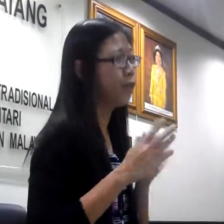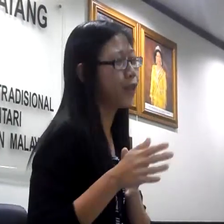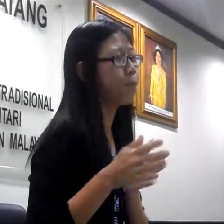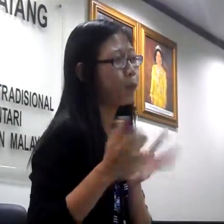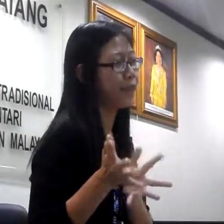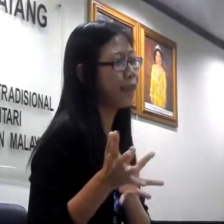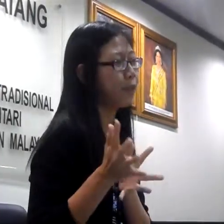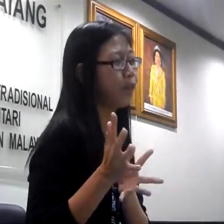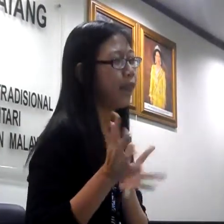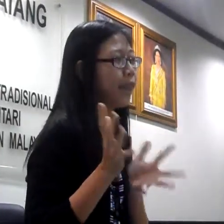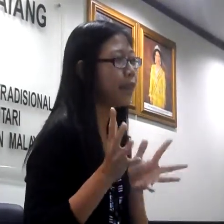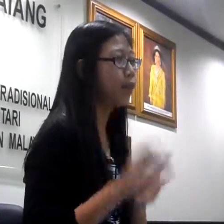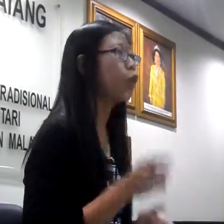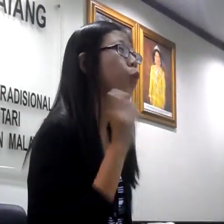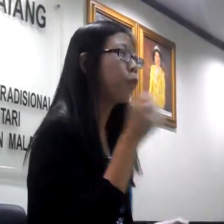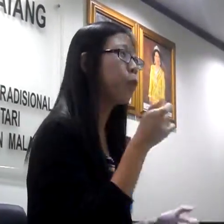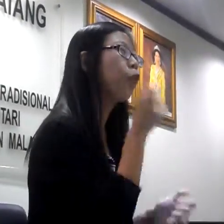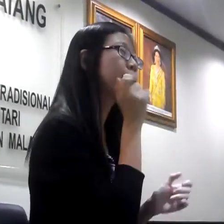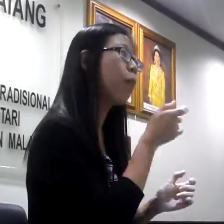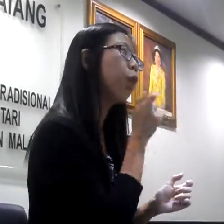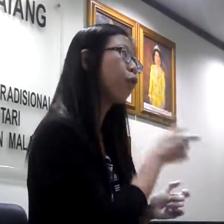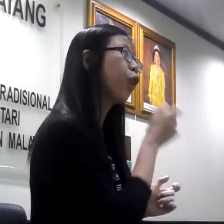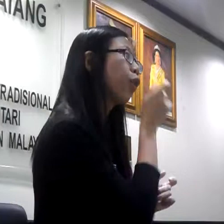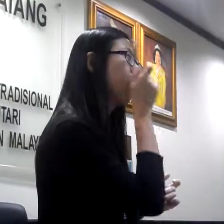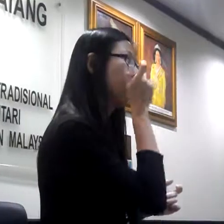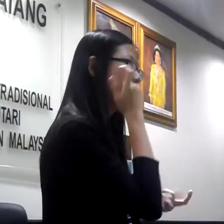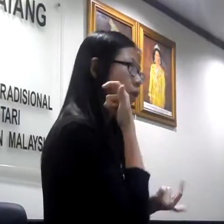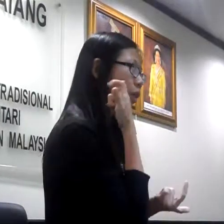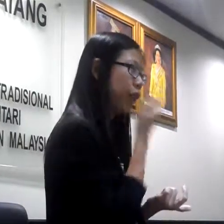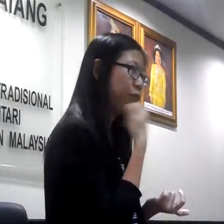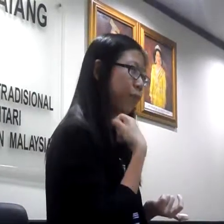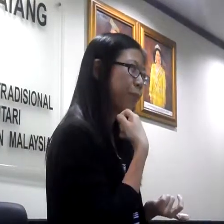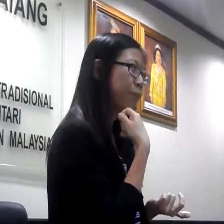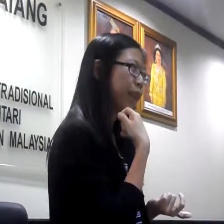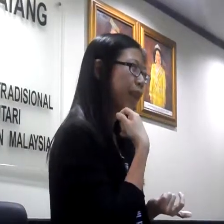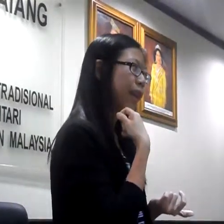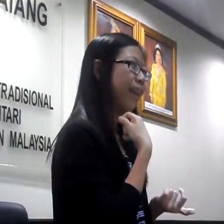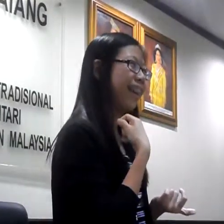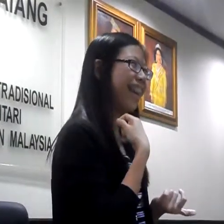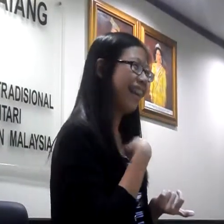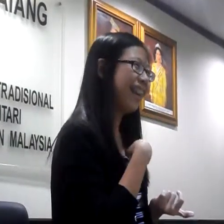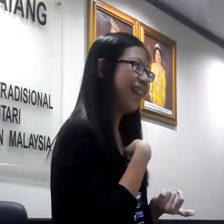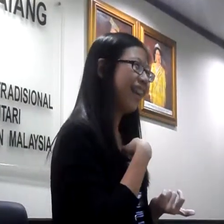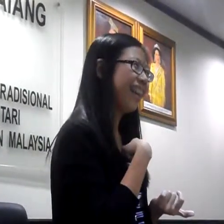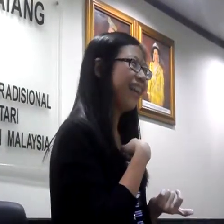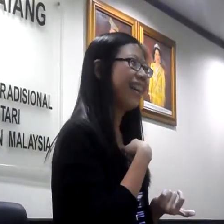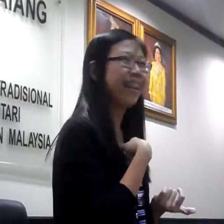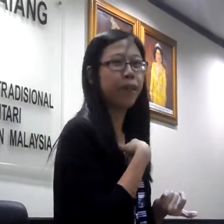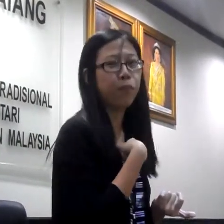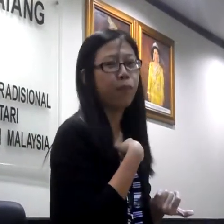difficult process is to remove some of your teeth. For example,